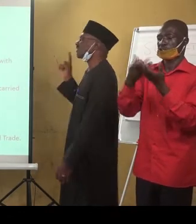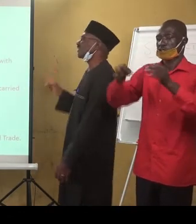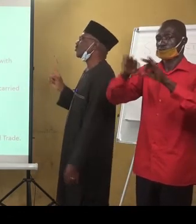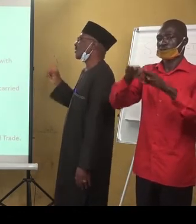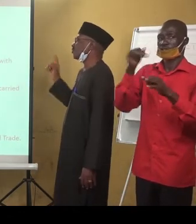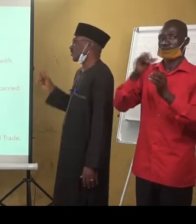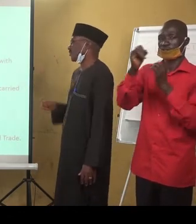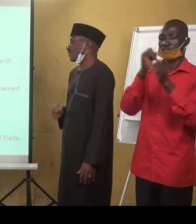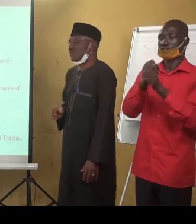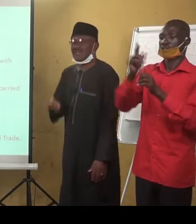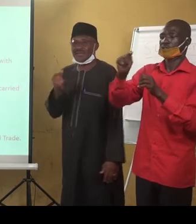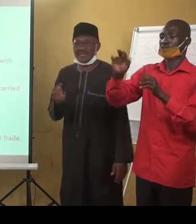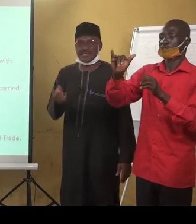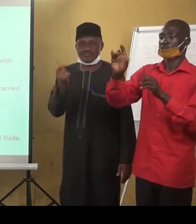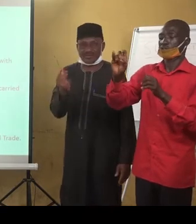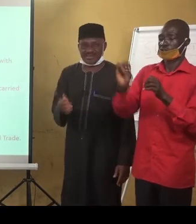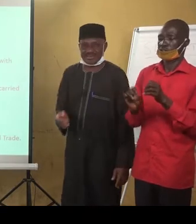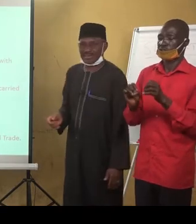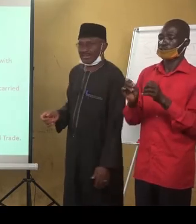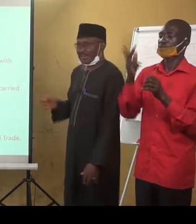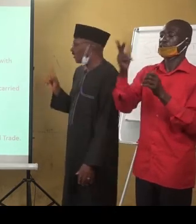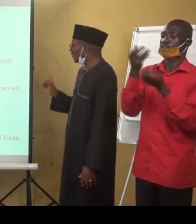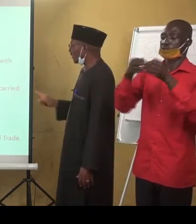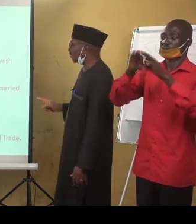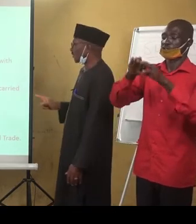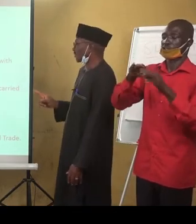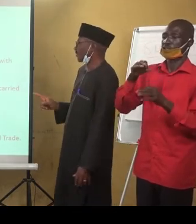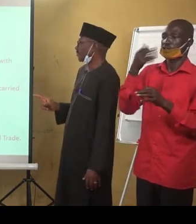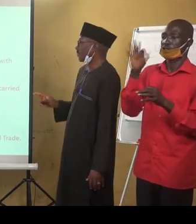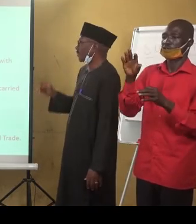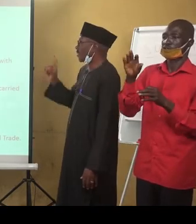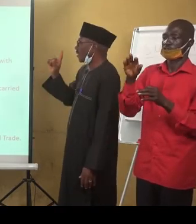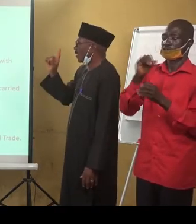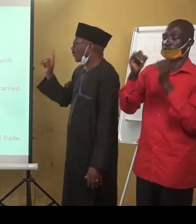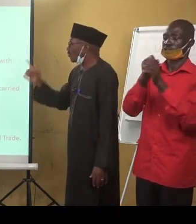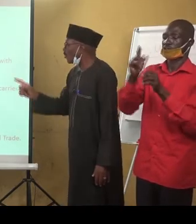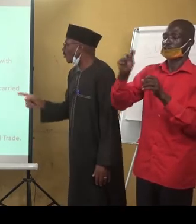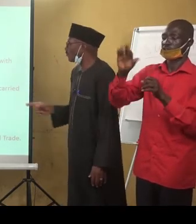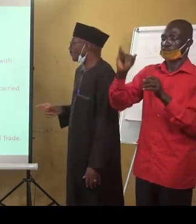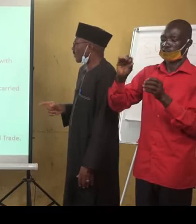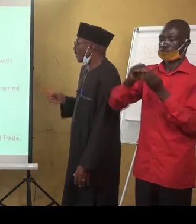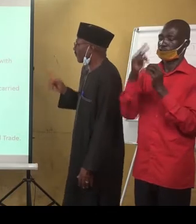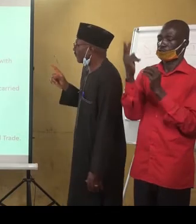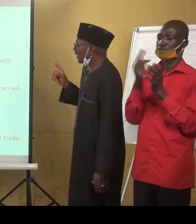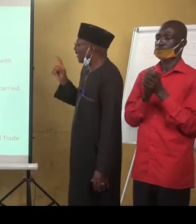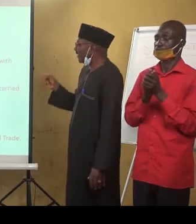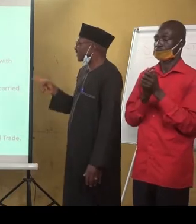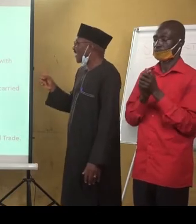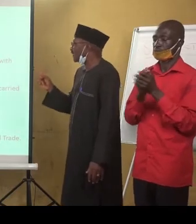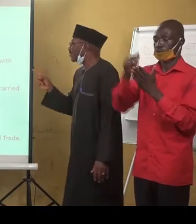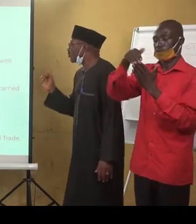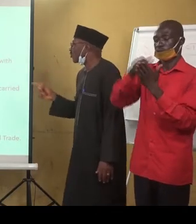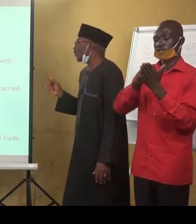of international trade. 3 importance in international trade. 2,